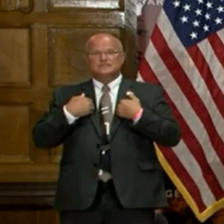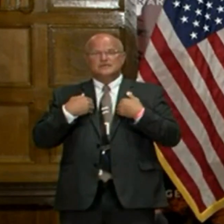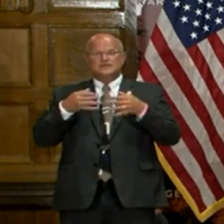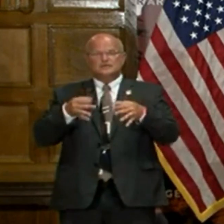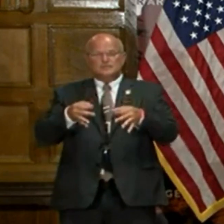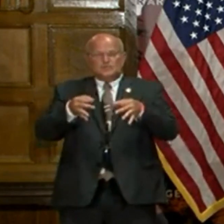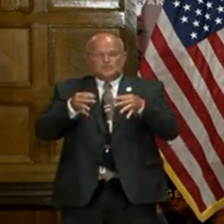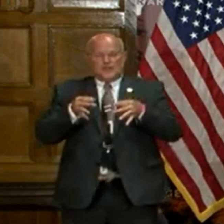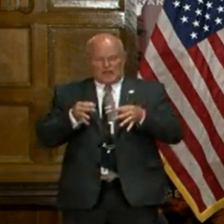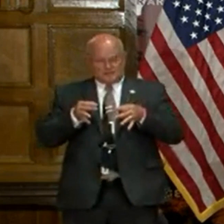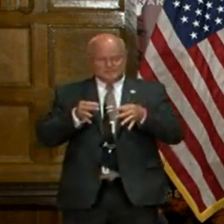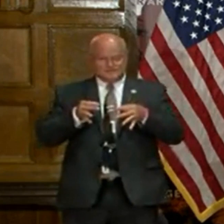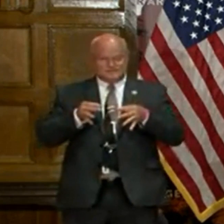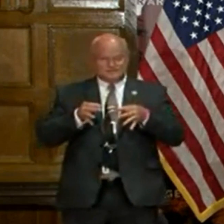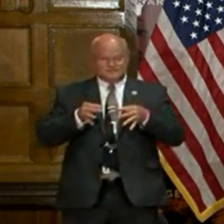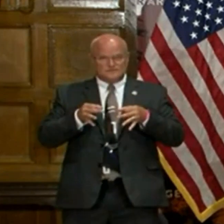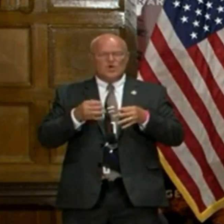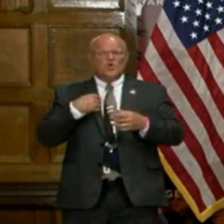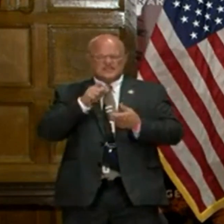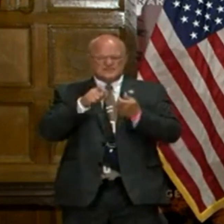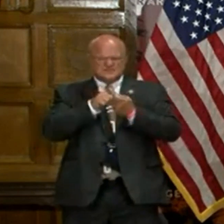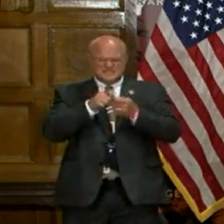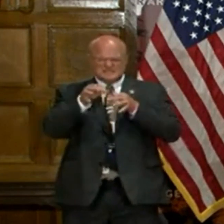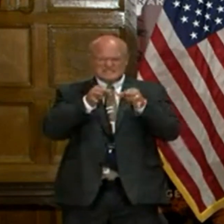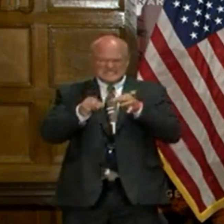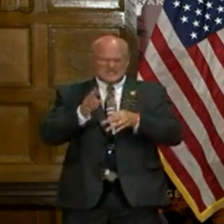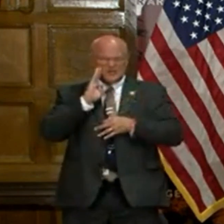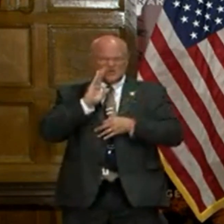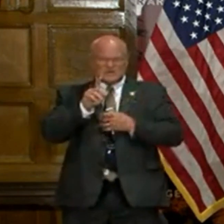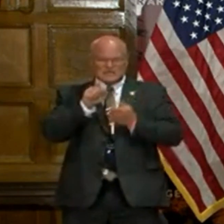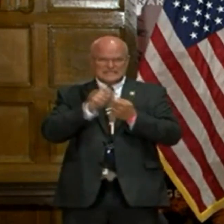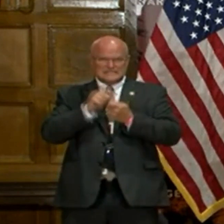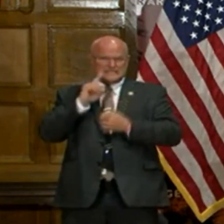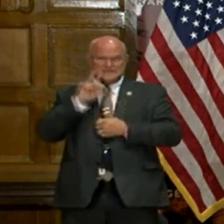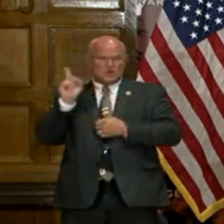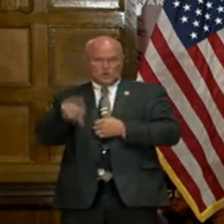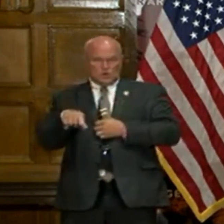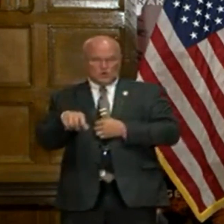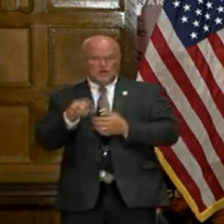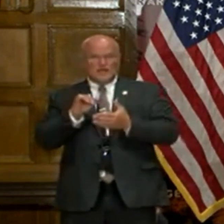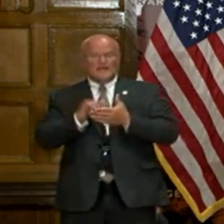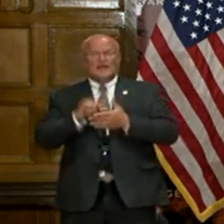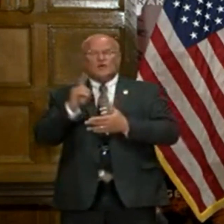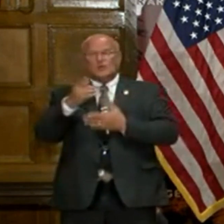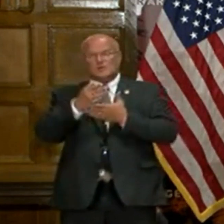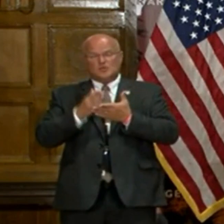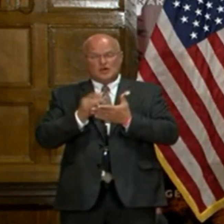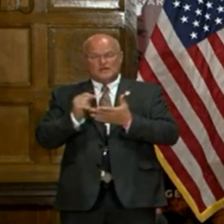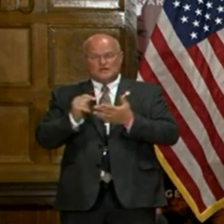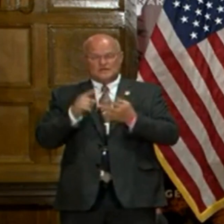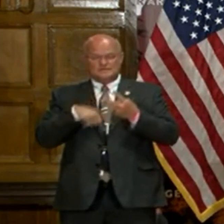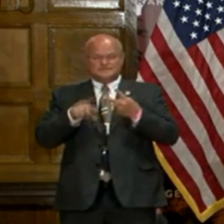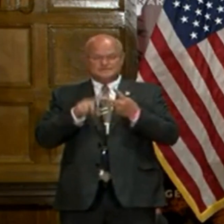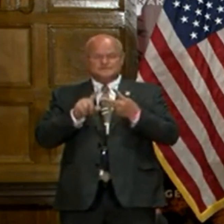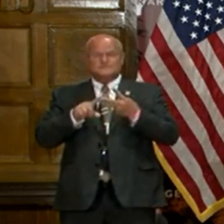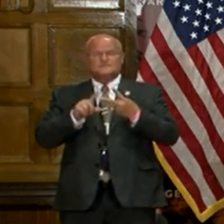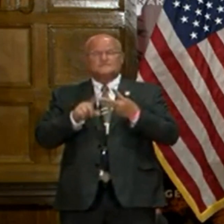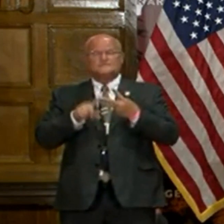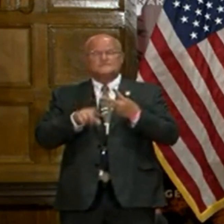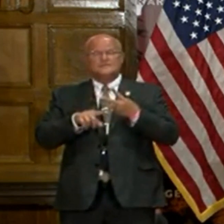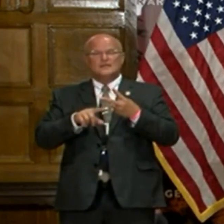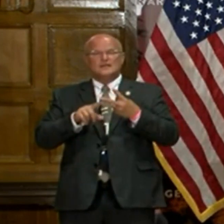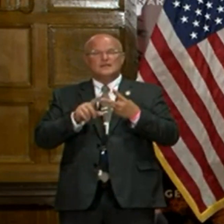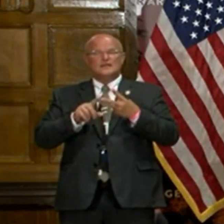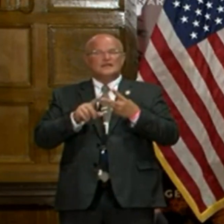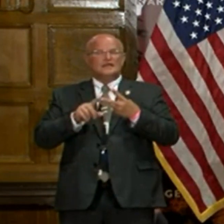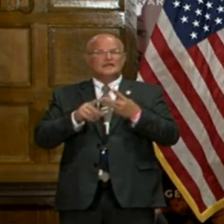moved up. We'll get you the specific details with that executive order. That's one aspect of it, and the other aspect is,